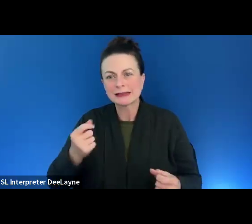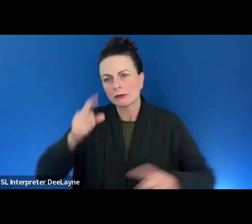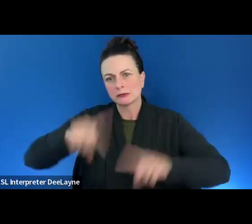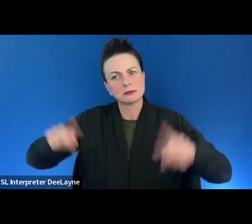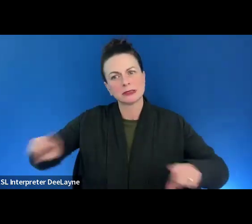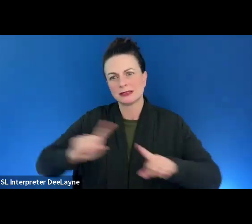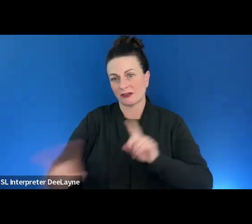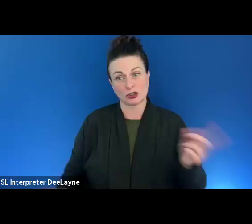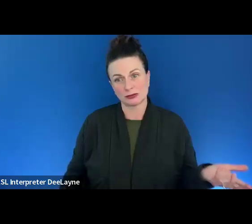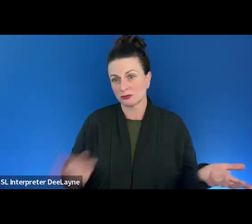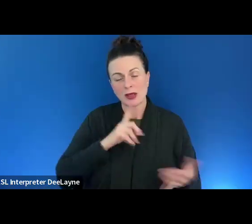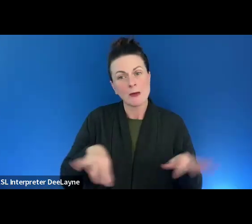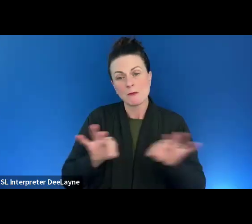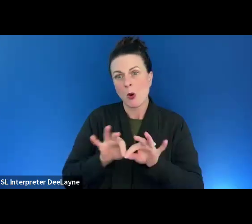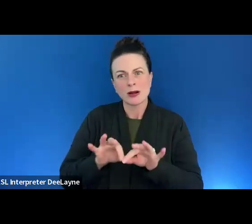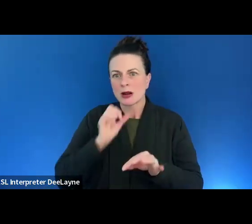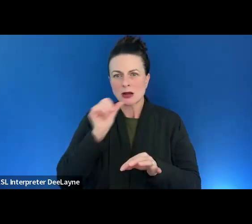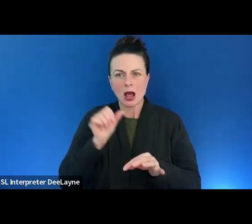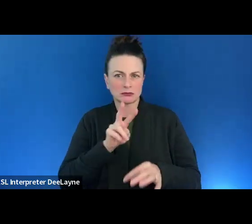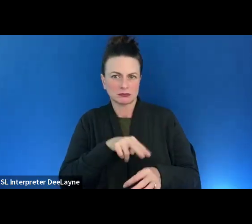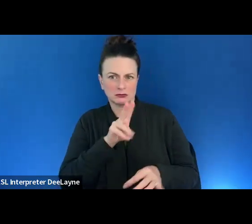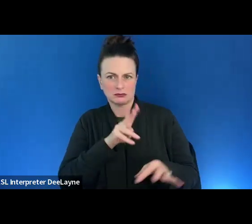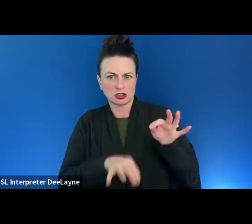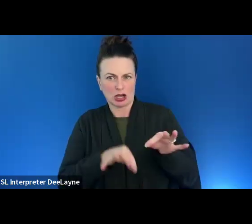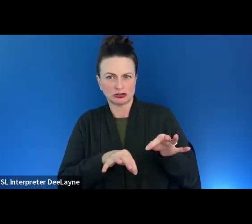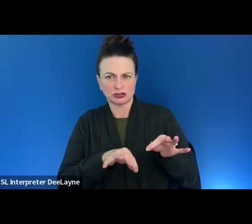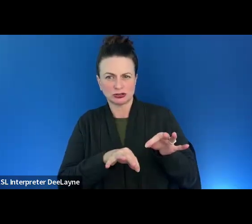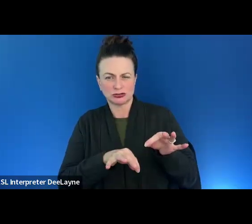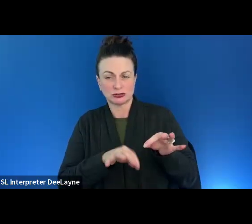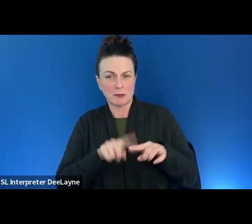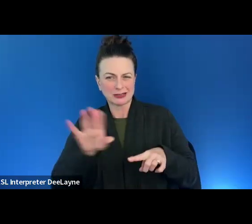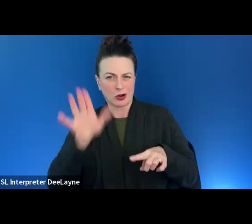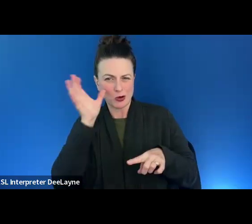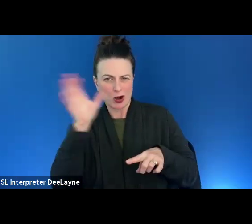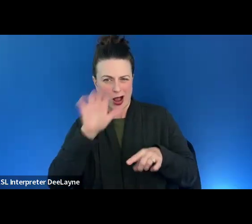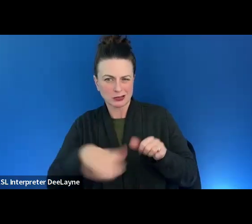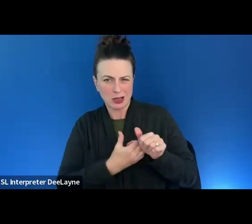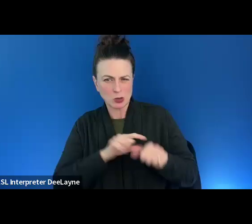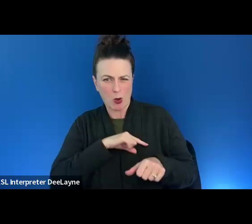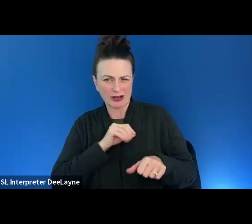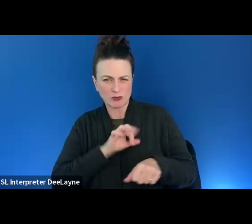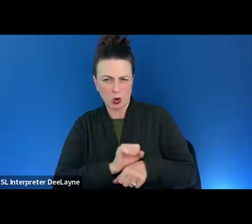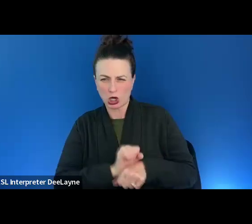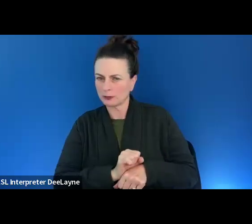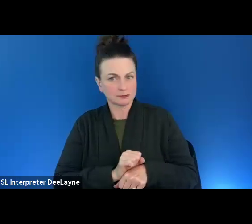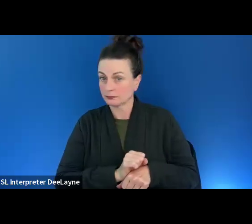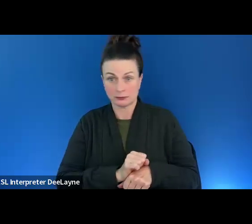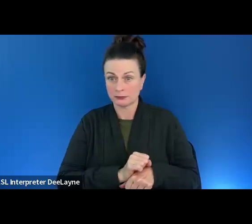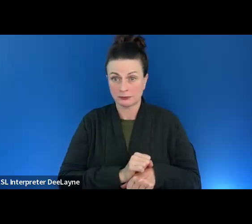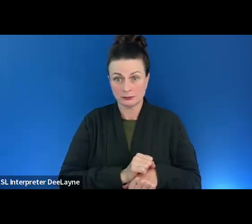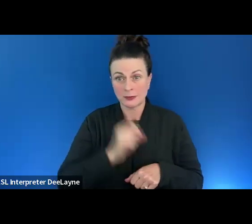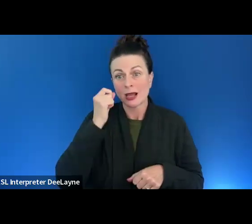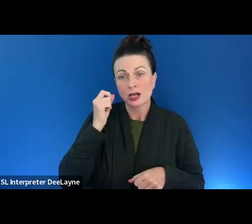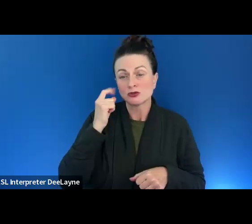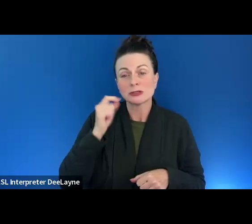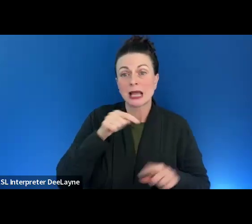different. So it's really important to not judge people based on your concept of quality of work. It's really important to